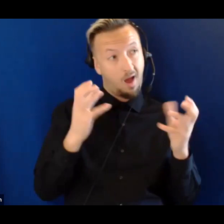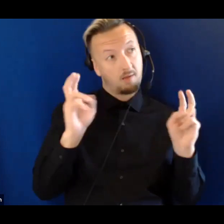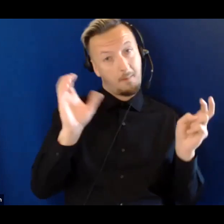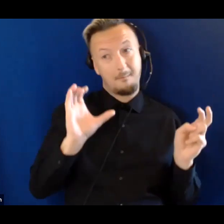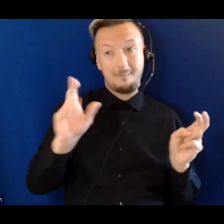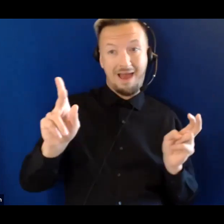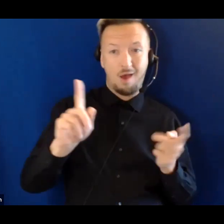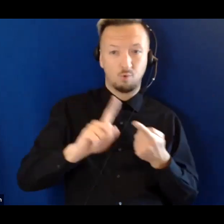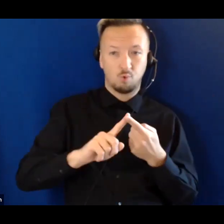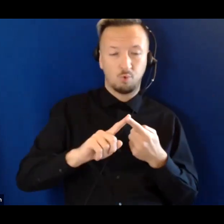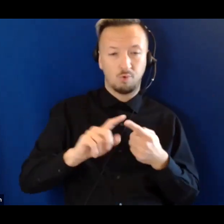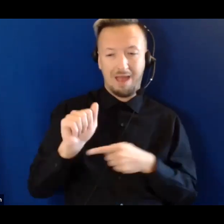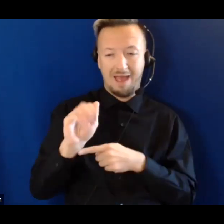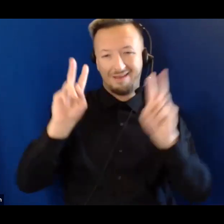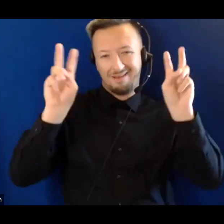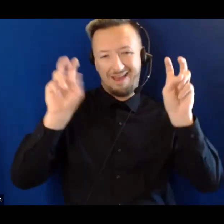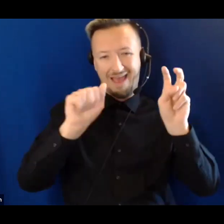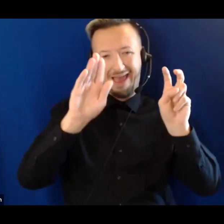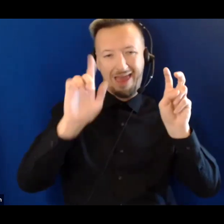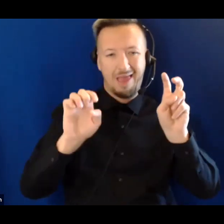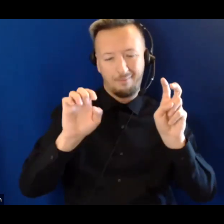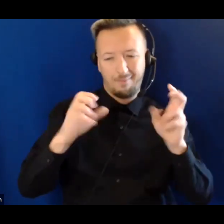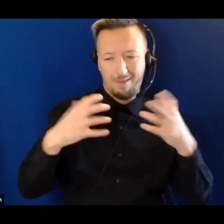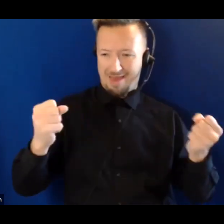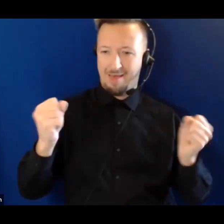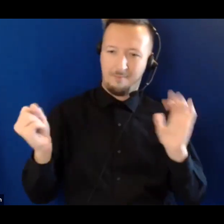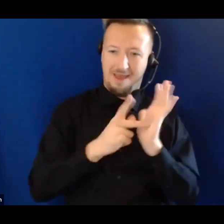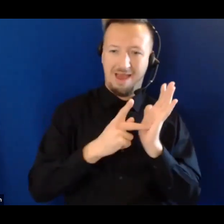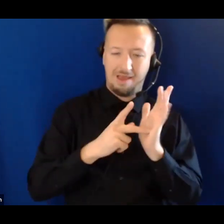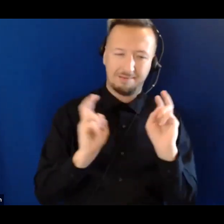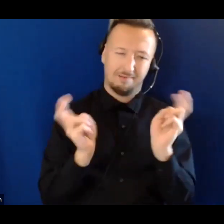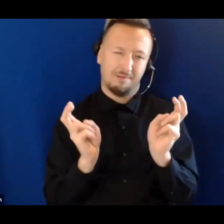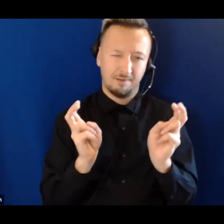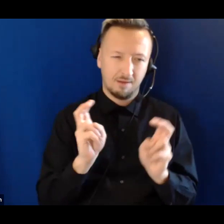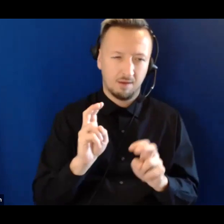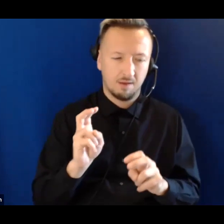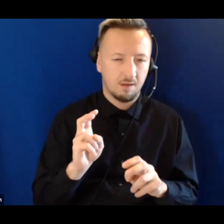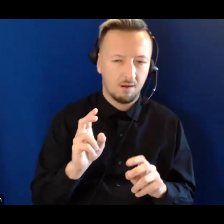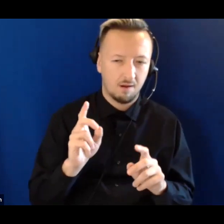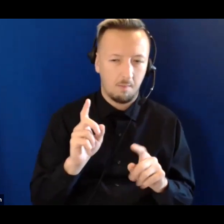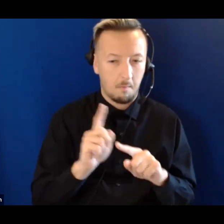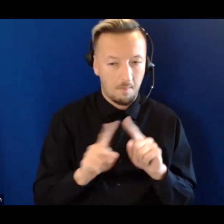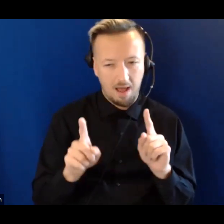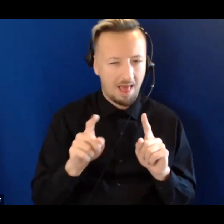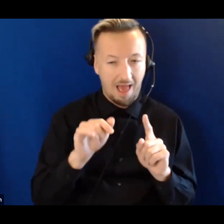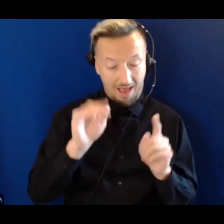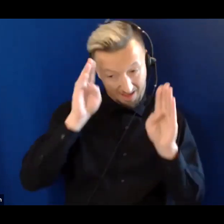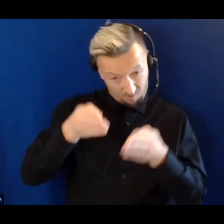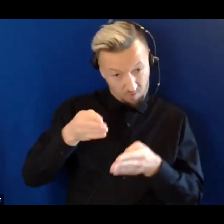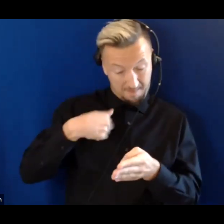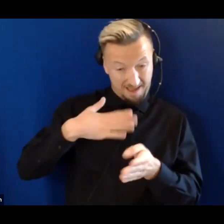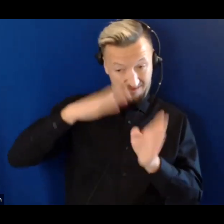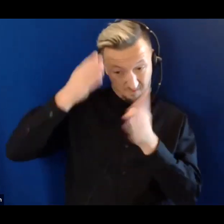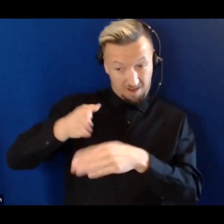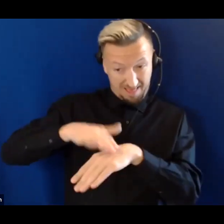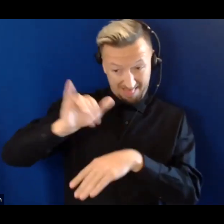I put a lot of those in quotes because I don't really focus on that as progress. What I focus on as progress is the ways that